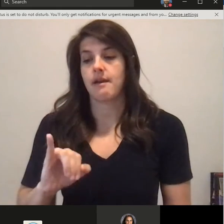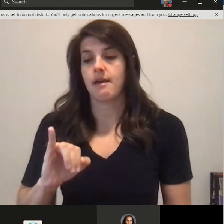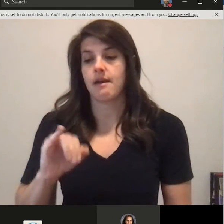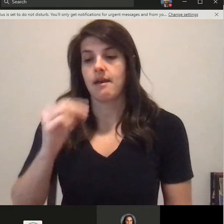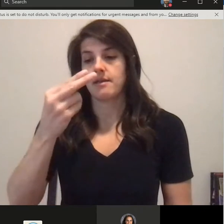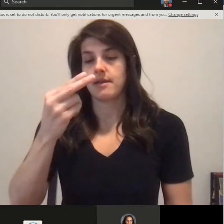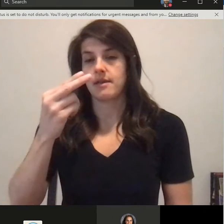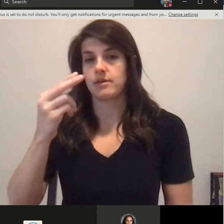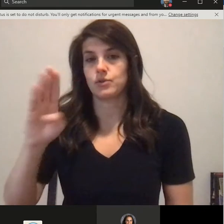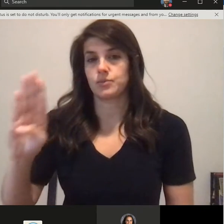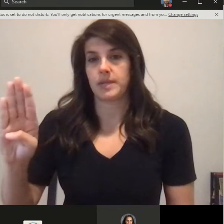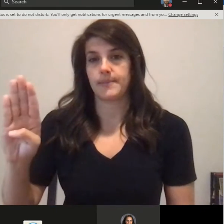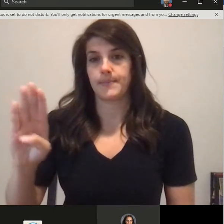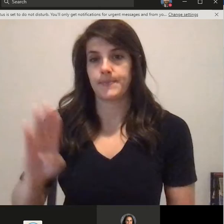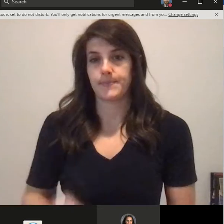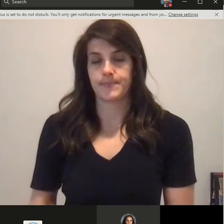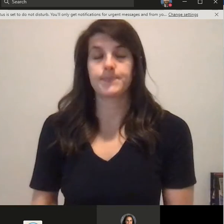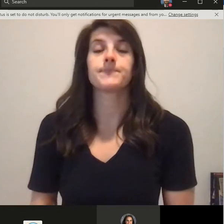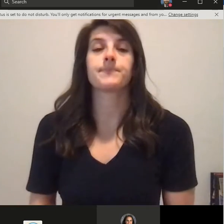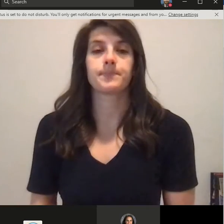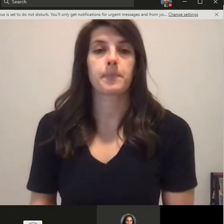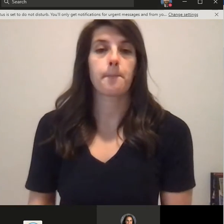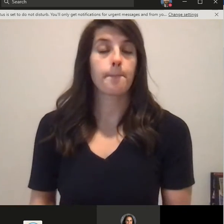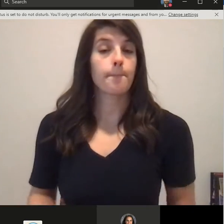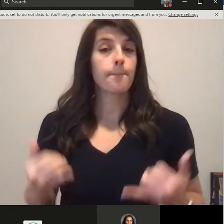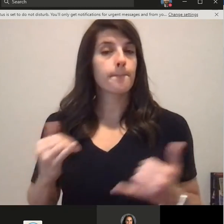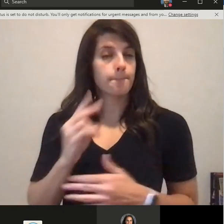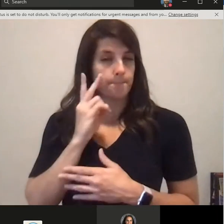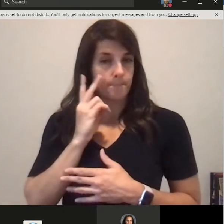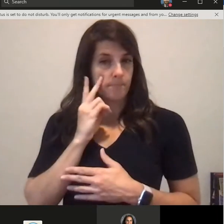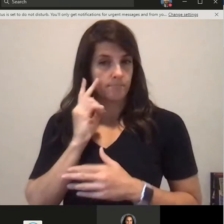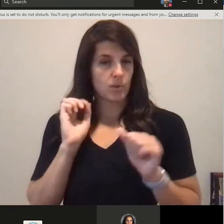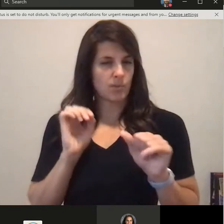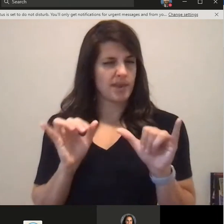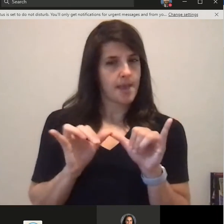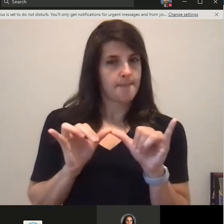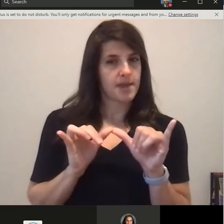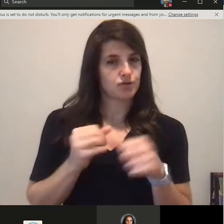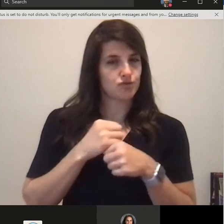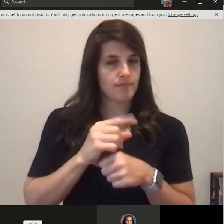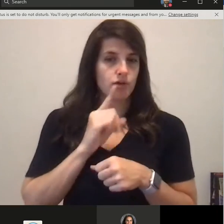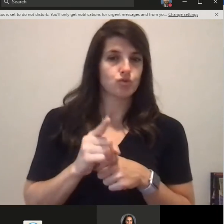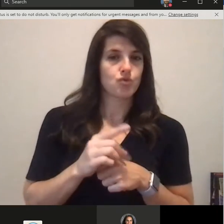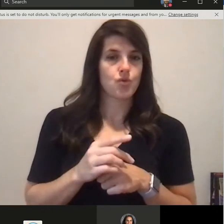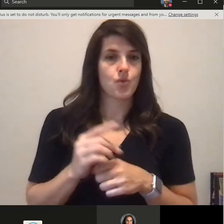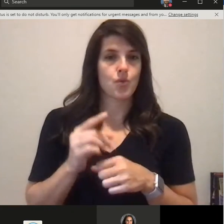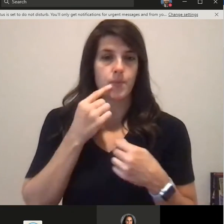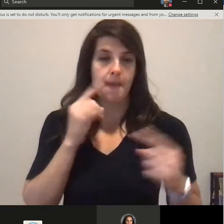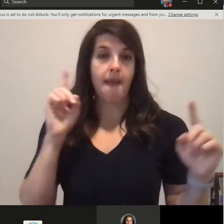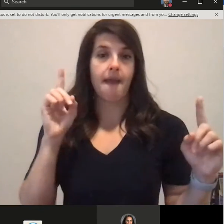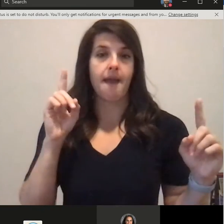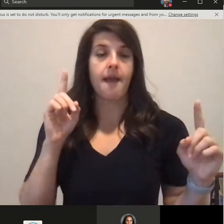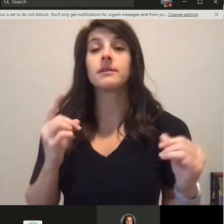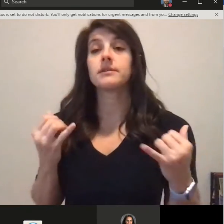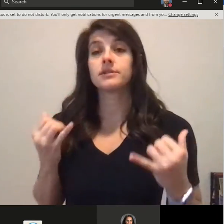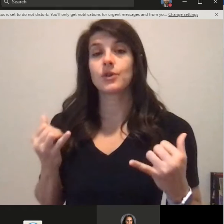IHB. So let's look at these just to test our theory to make sure it works. So this time I'll look